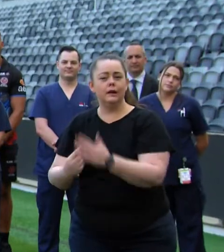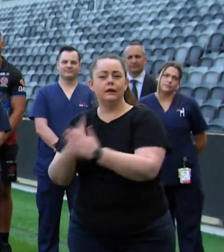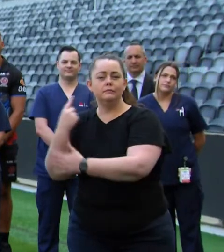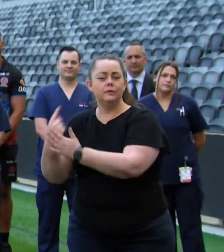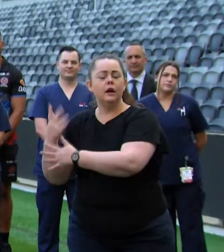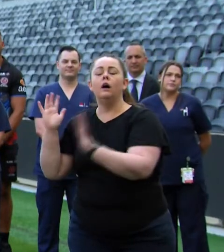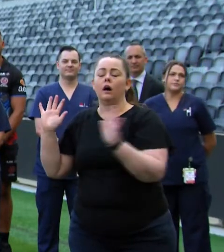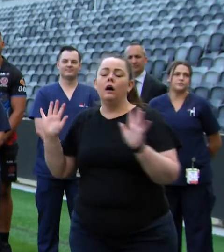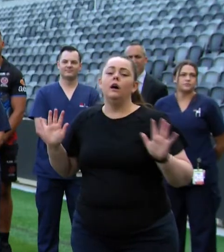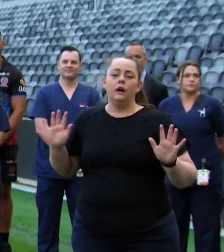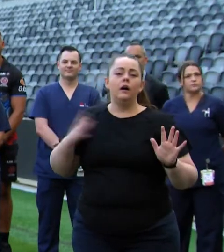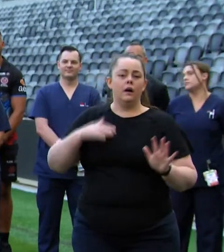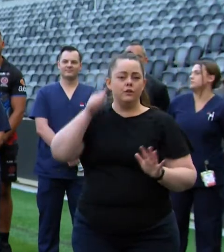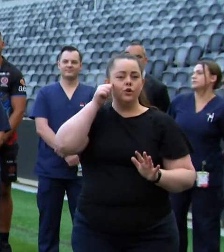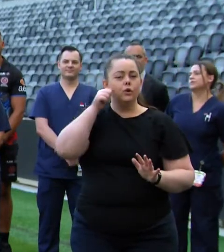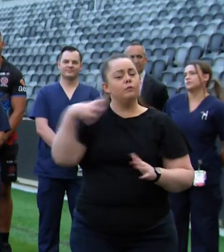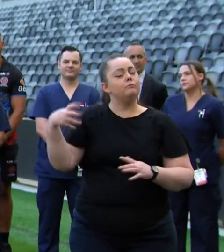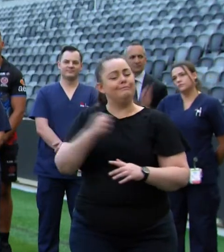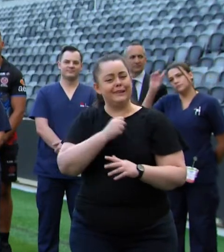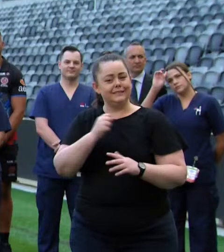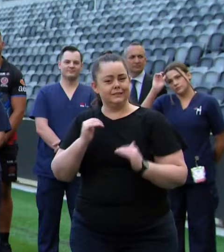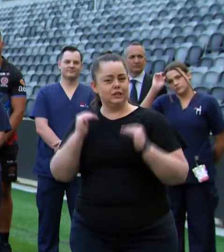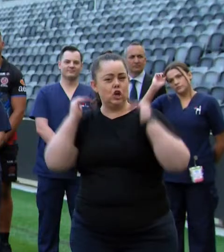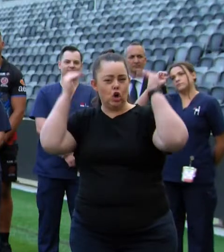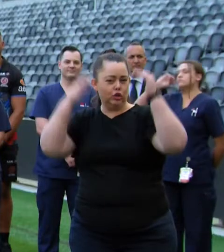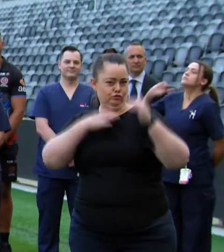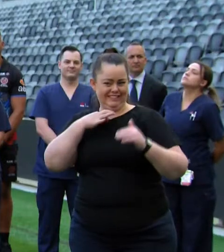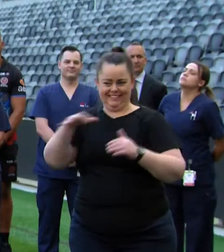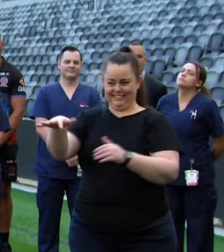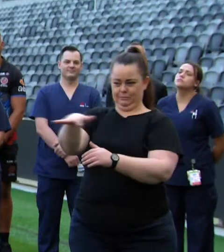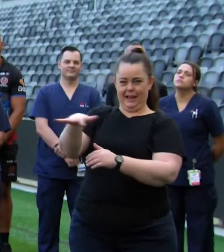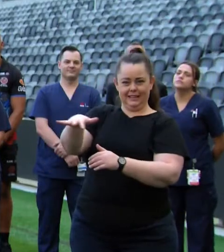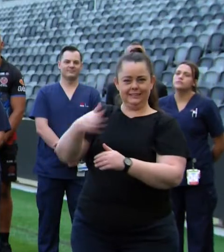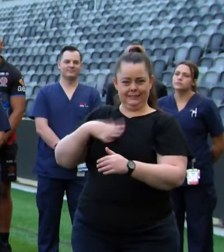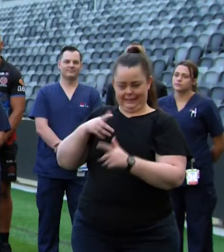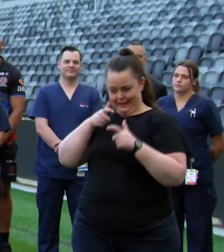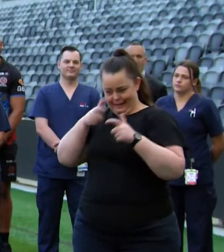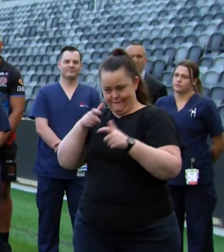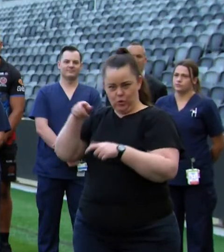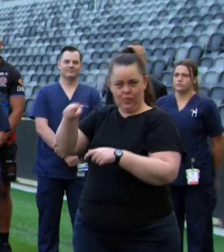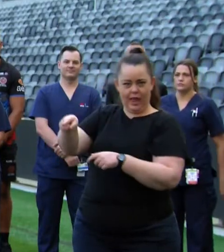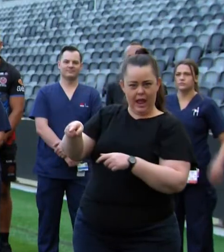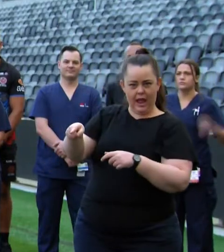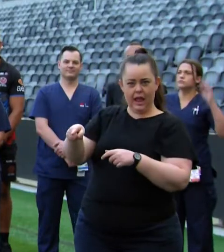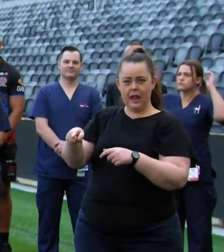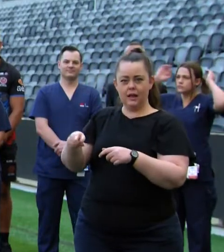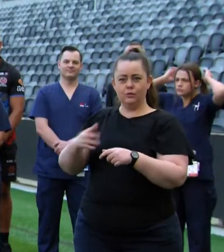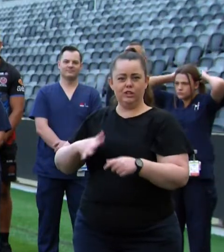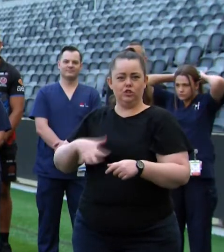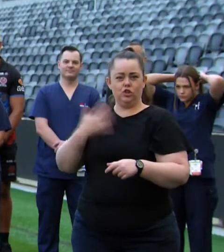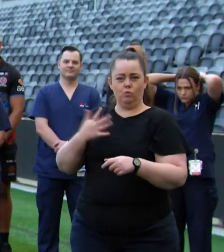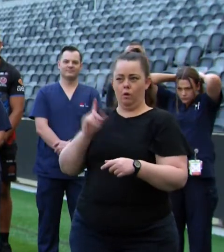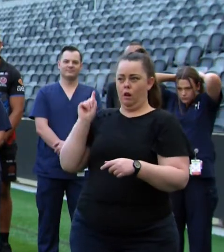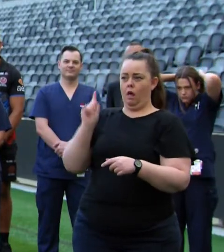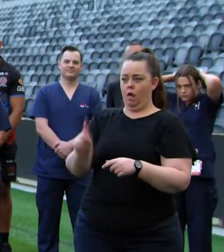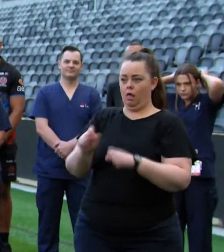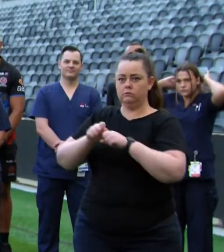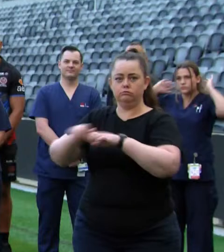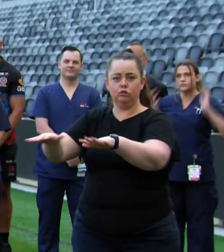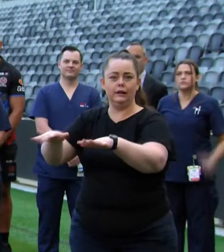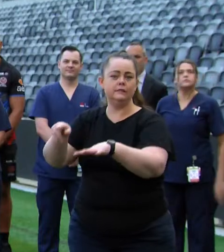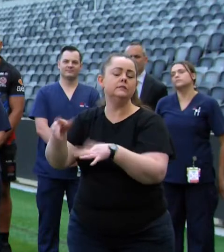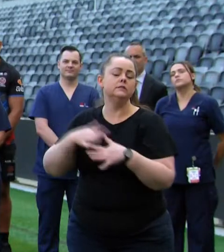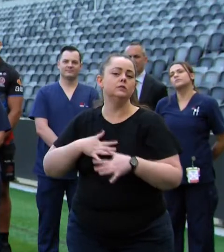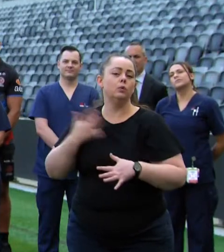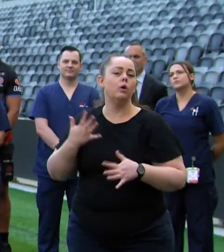given the high risk setting of our hospitals, but ultimately as well we want to make sure that compassion is the major